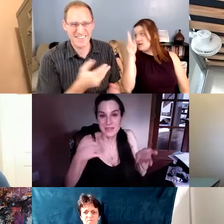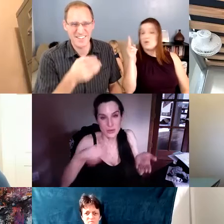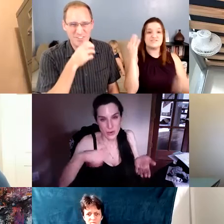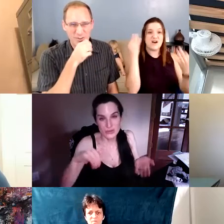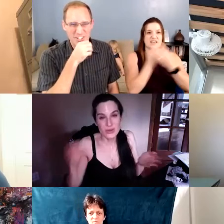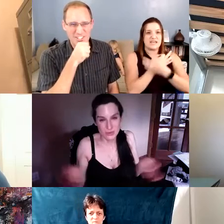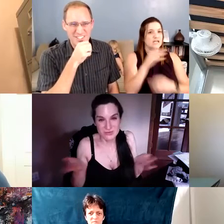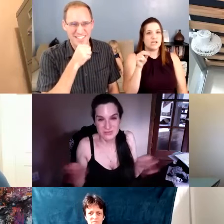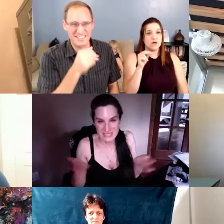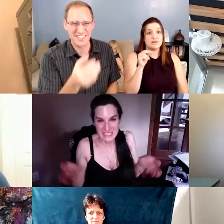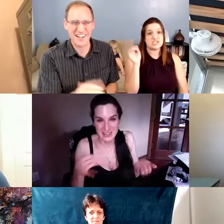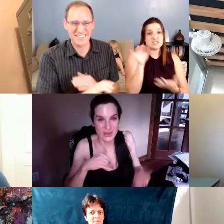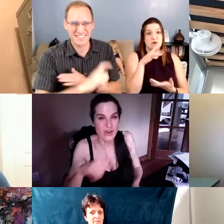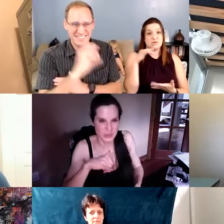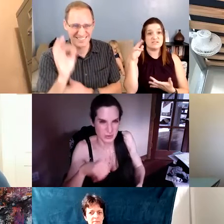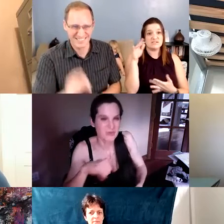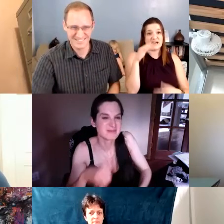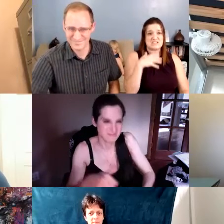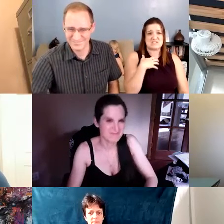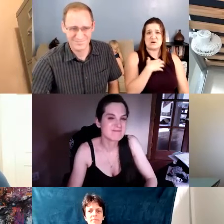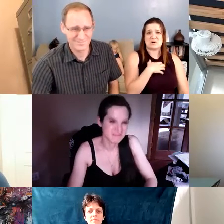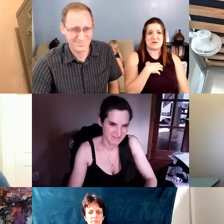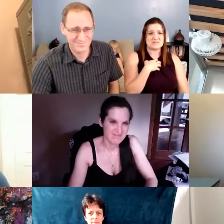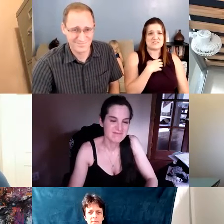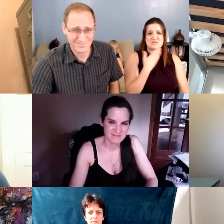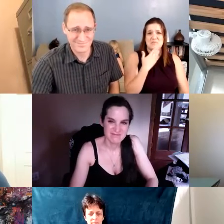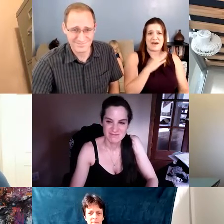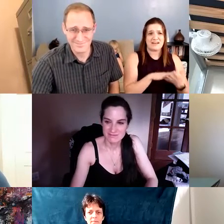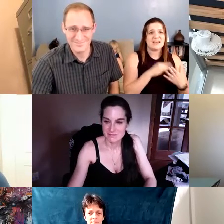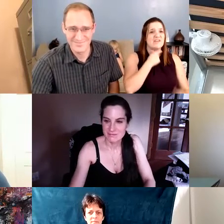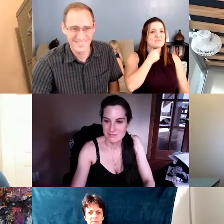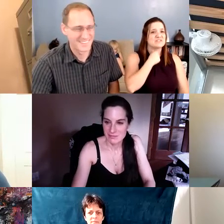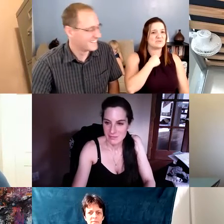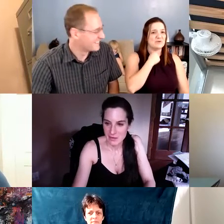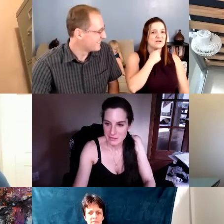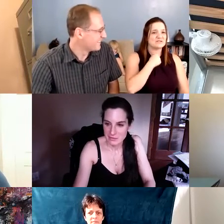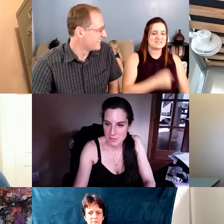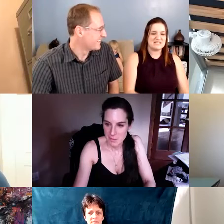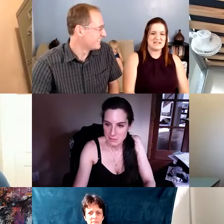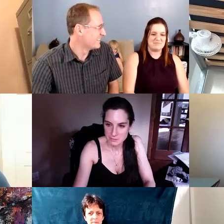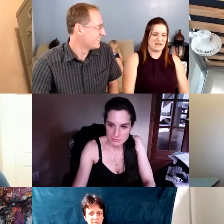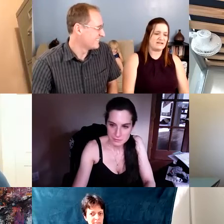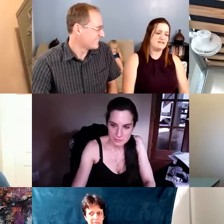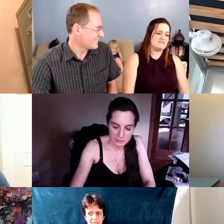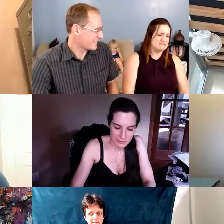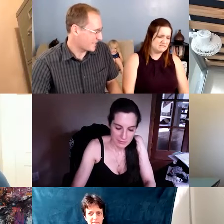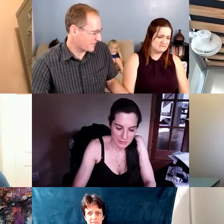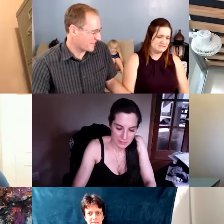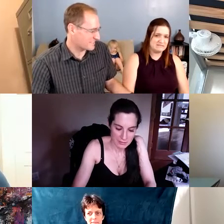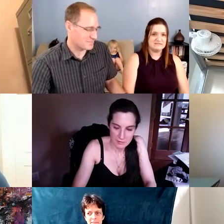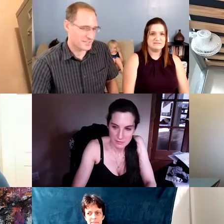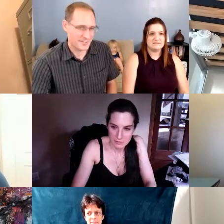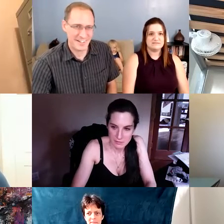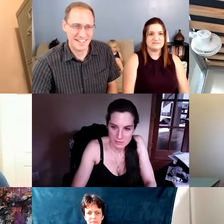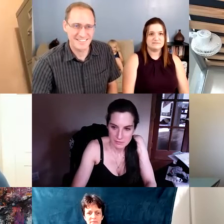like and I'm everything's like, oh, it's foggy. orange, like no, a sunrise. It's just smoke. And it's so gross. It's so bad. Everybody's throat hurts. I'm like, And we